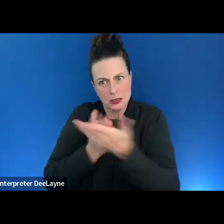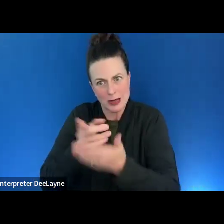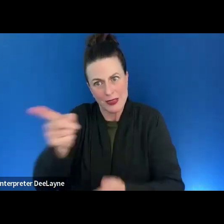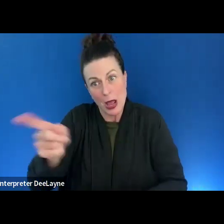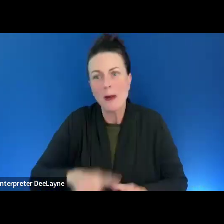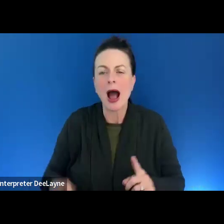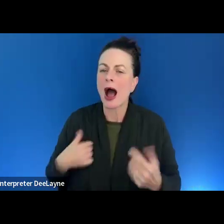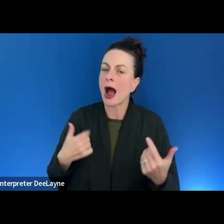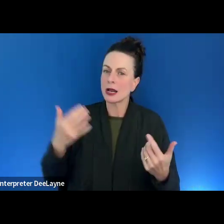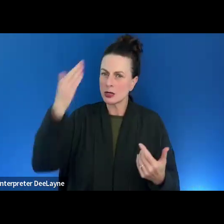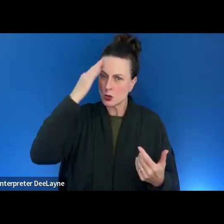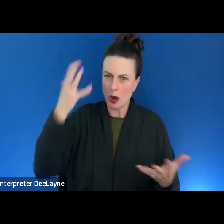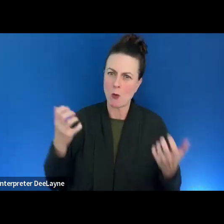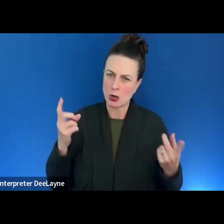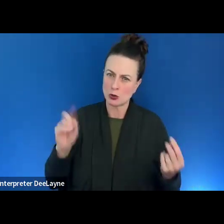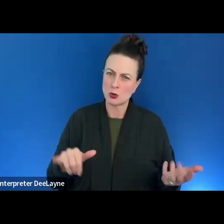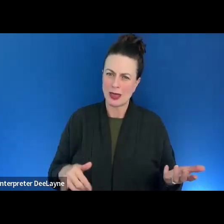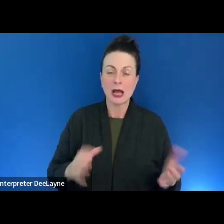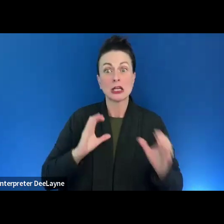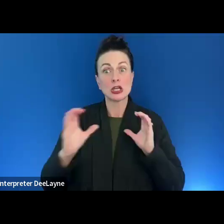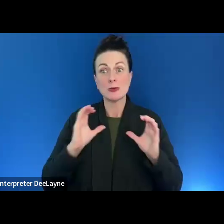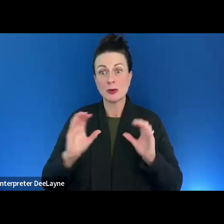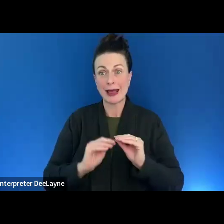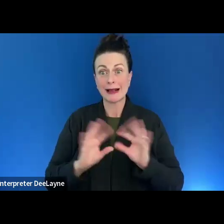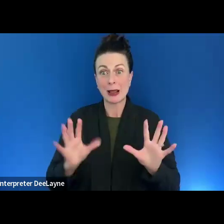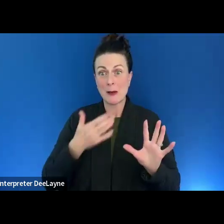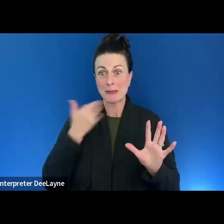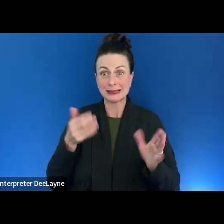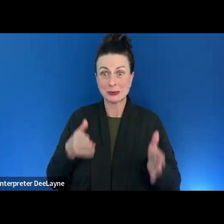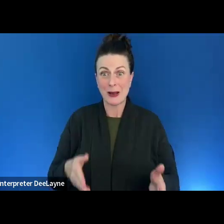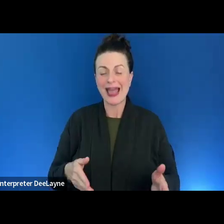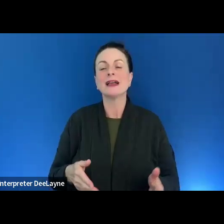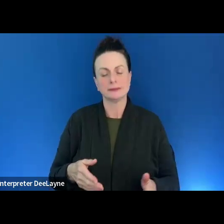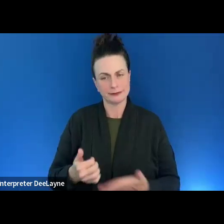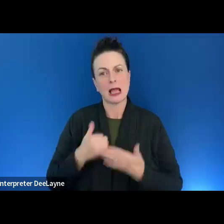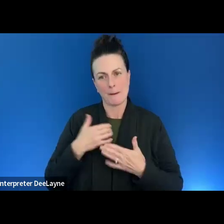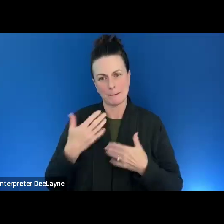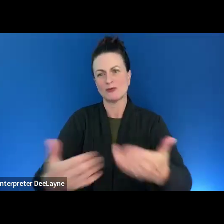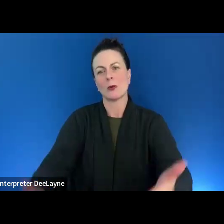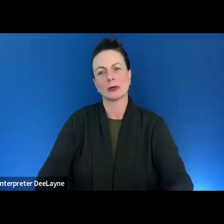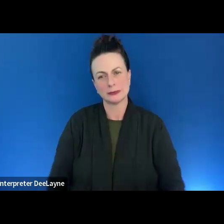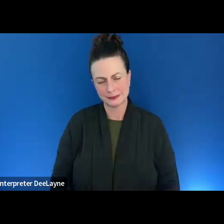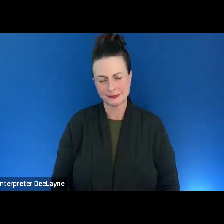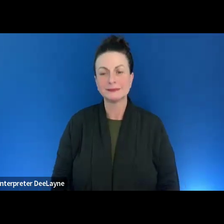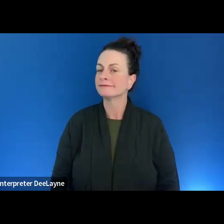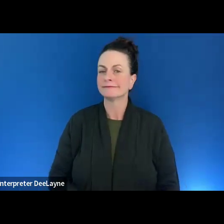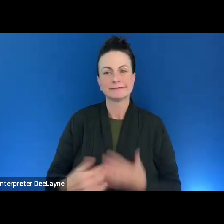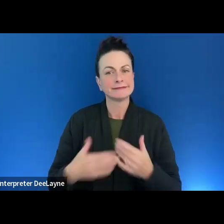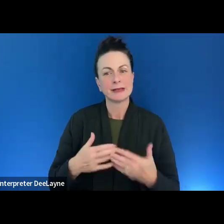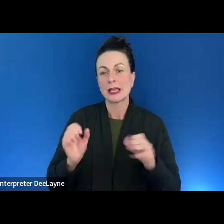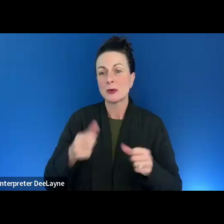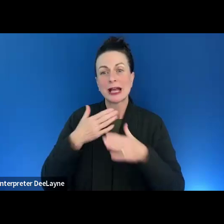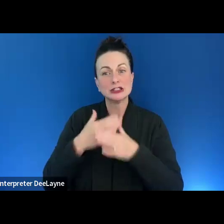But I knew that's what I wanted to do, and so communicating that in the best way possible is what really helped me move forward. So whatever way you're able to